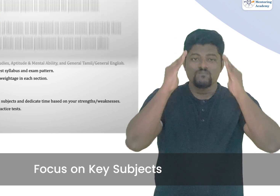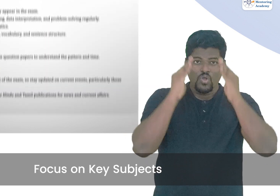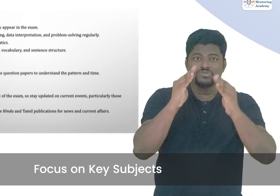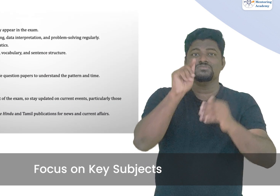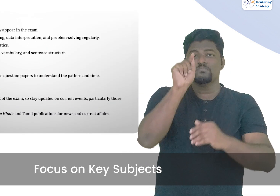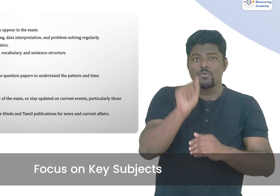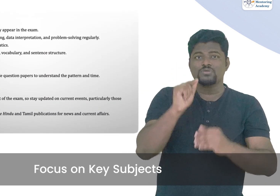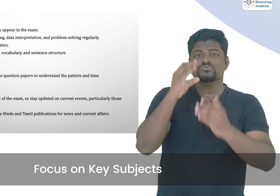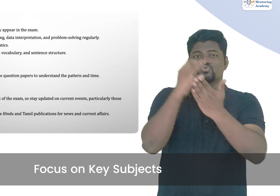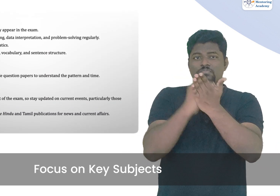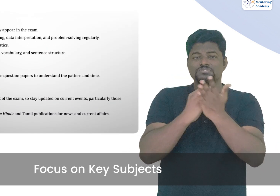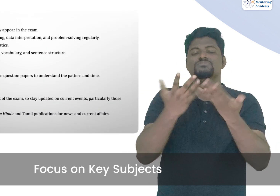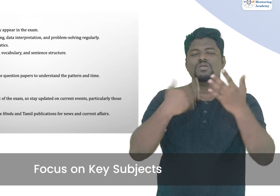Focus on key subjects.